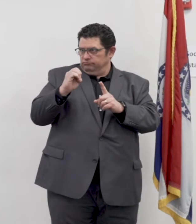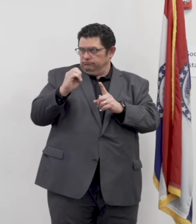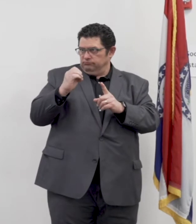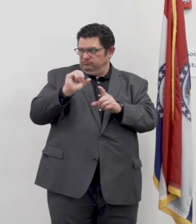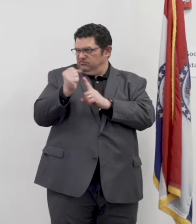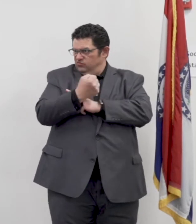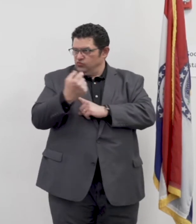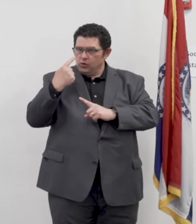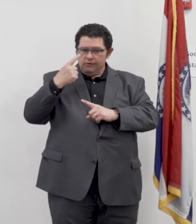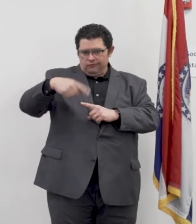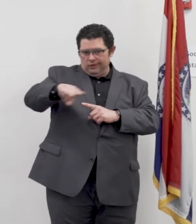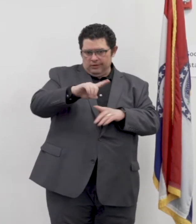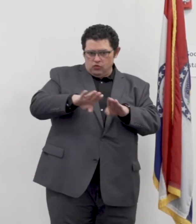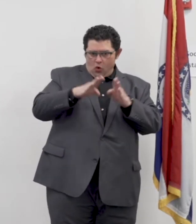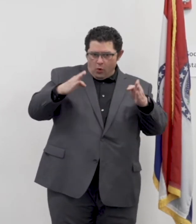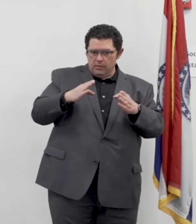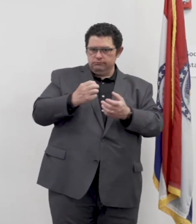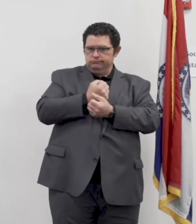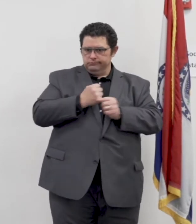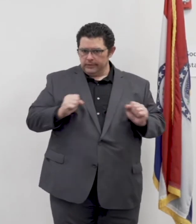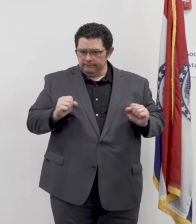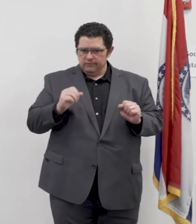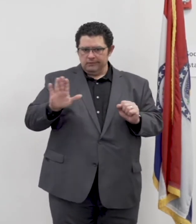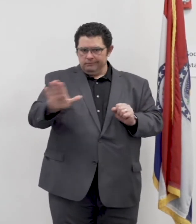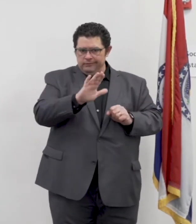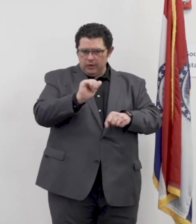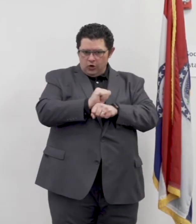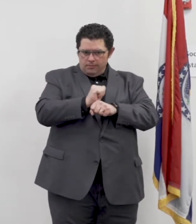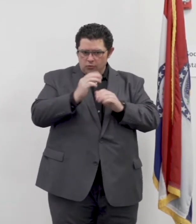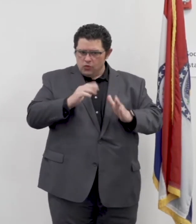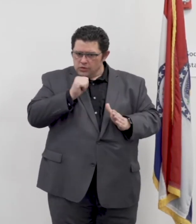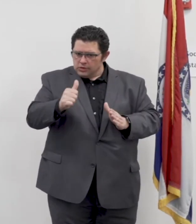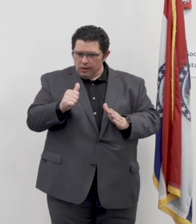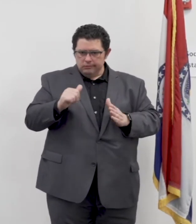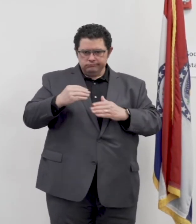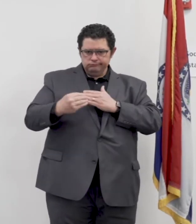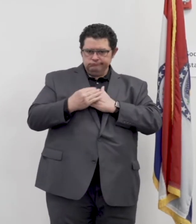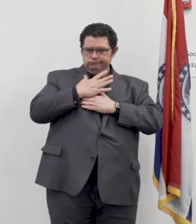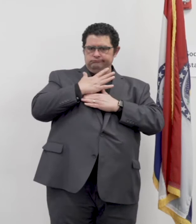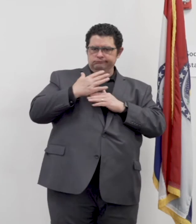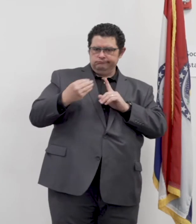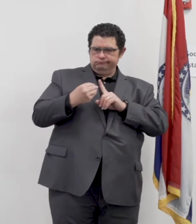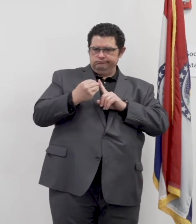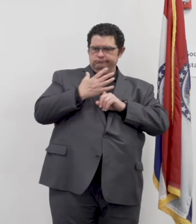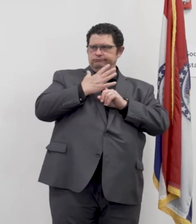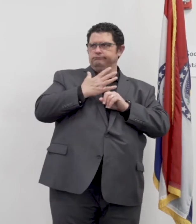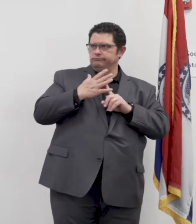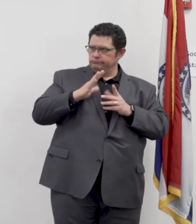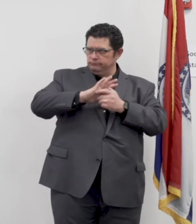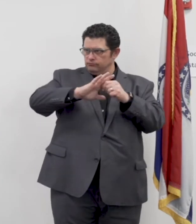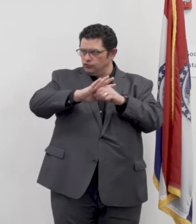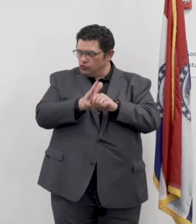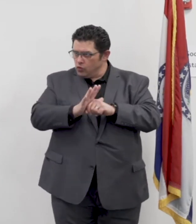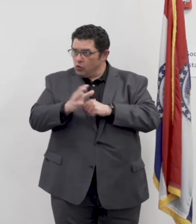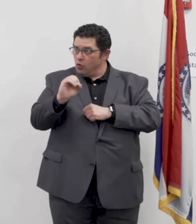their employees do not become infected with coronavirus and their customers do not become infected when they visit these places of business.